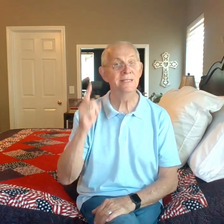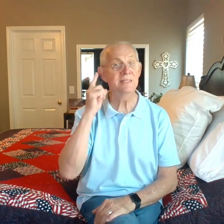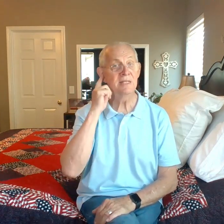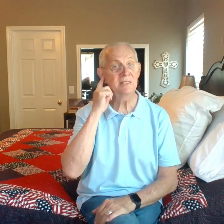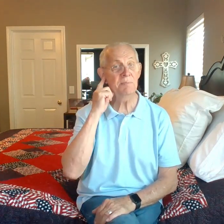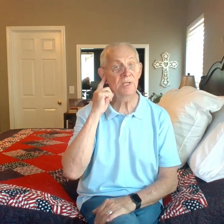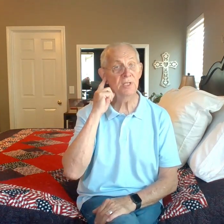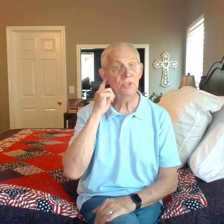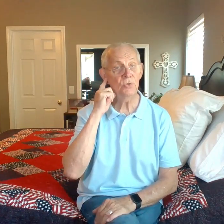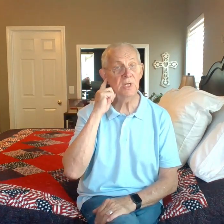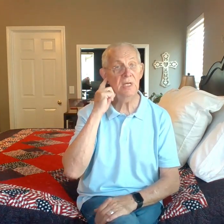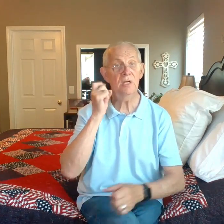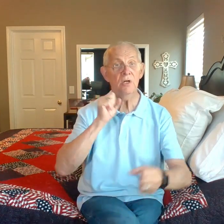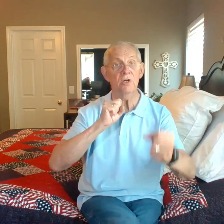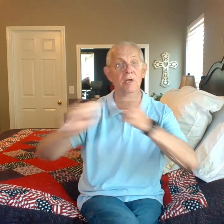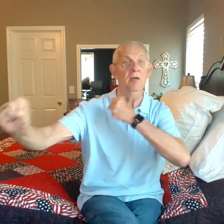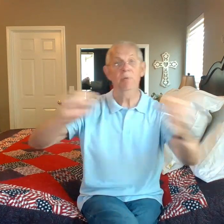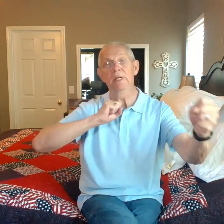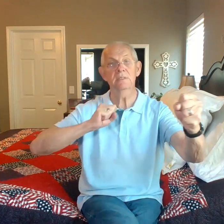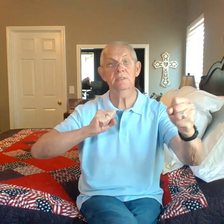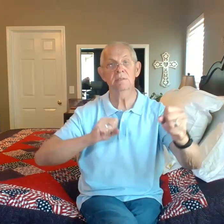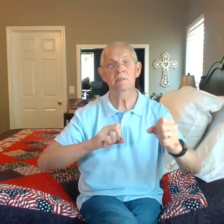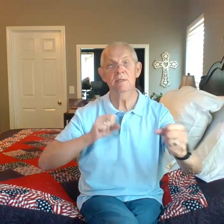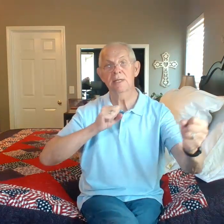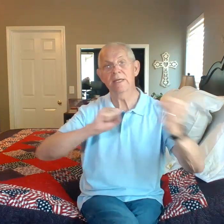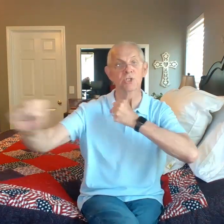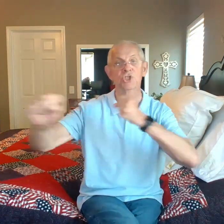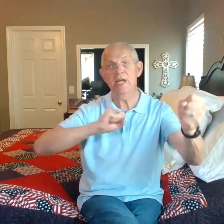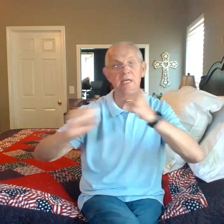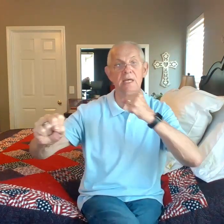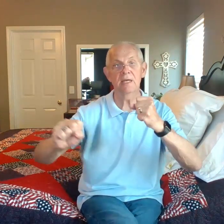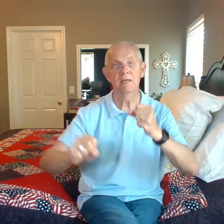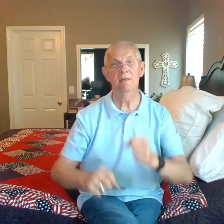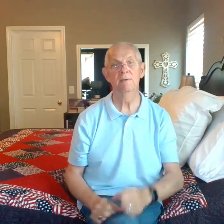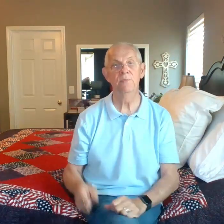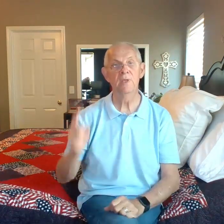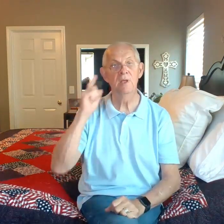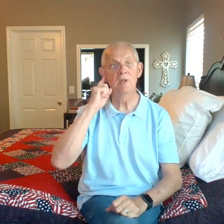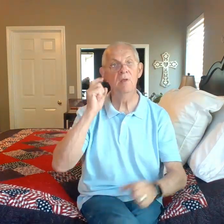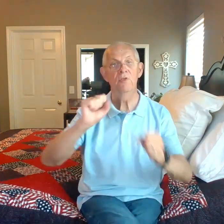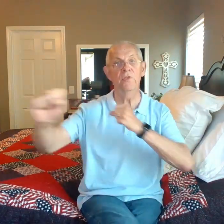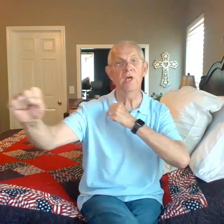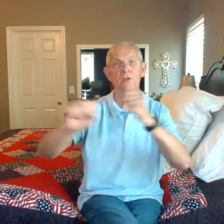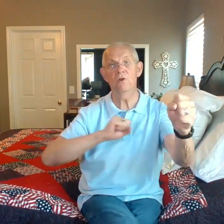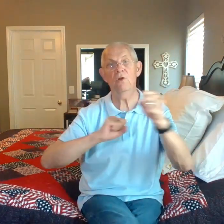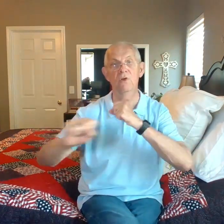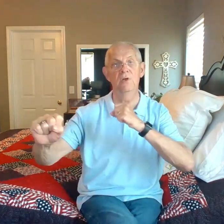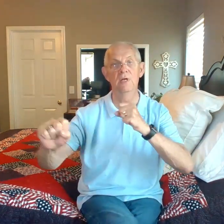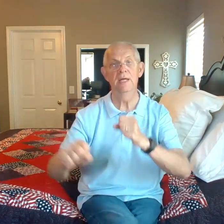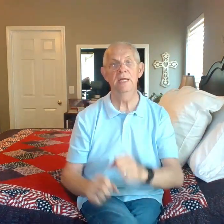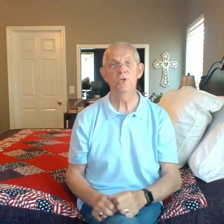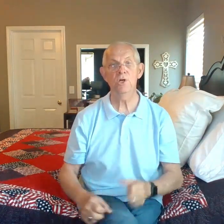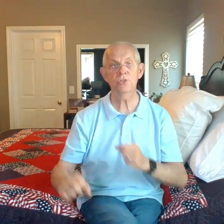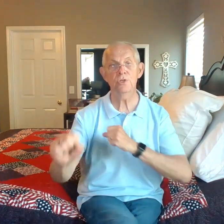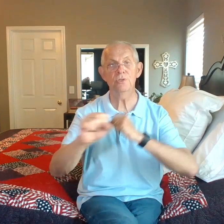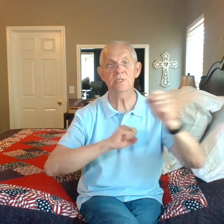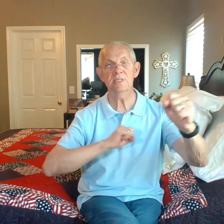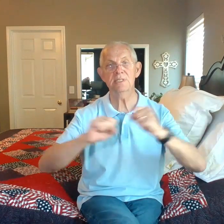is something that you hear, but it's like a shaking. Thunder. You also use this